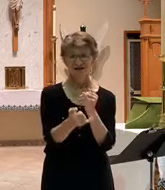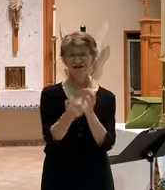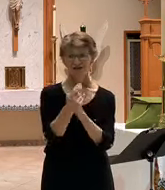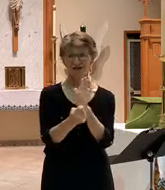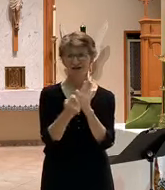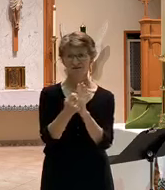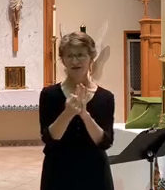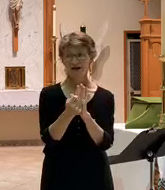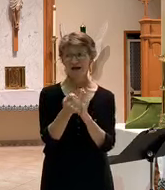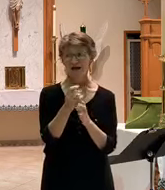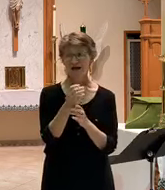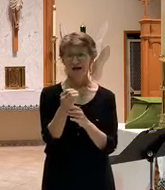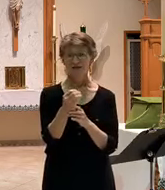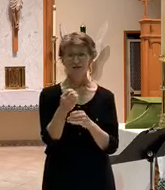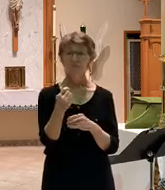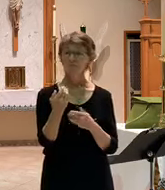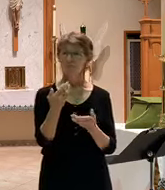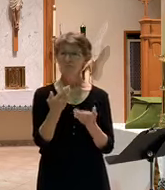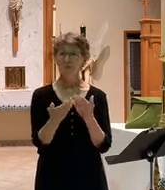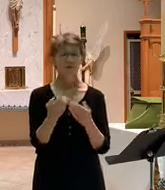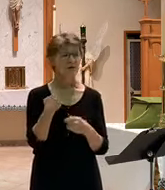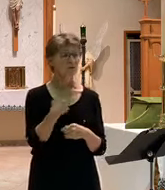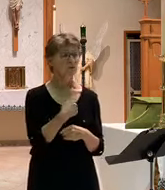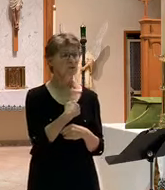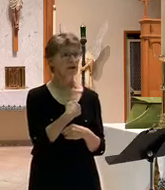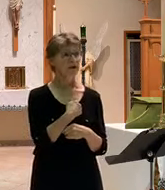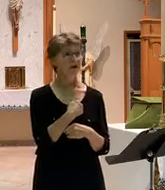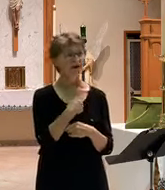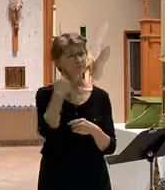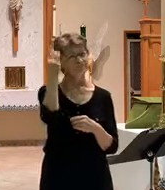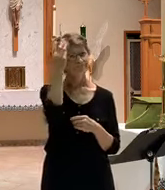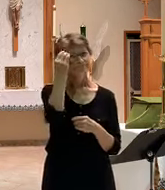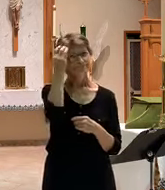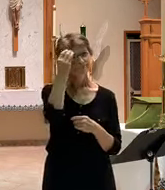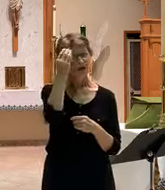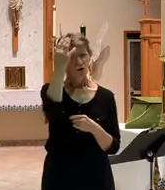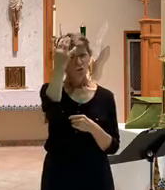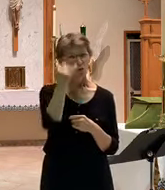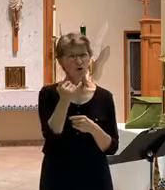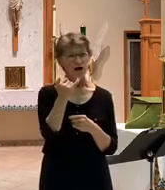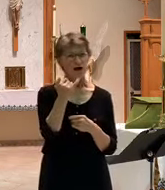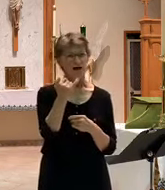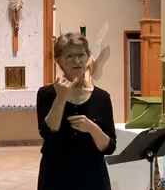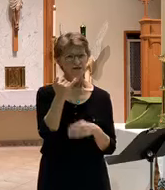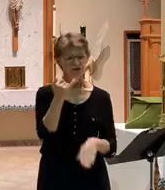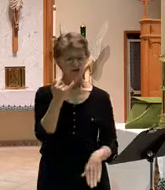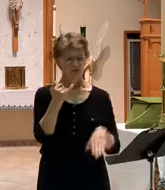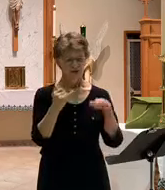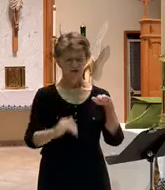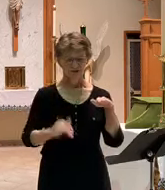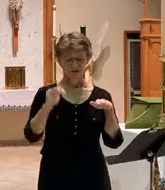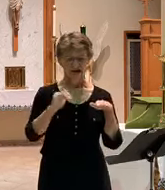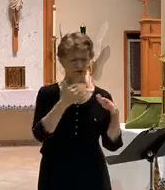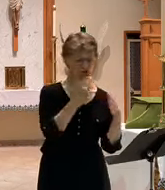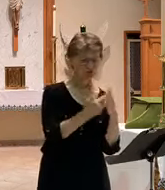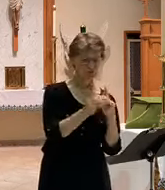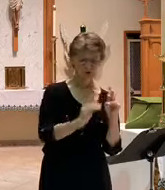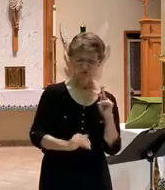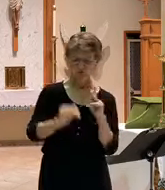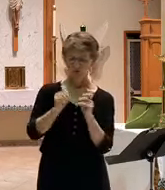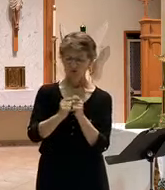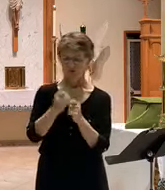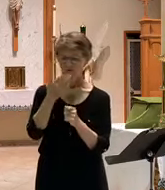And we might be like the servants. We might say, why should we allow them to grow together? Why don't we just get rid of the weeds? And so all we